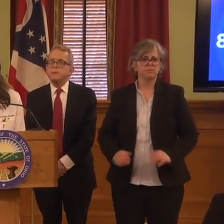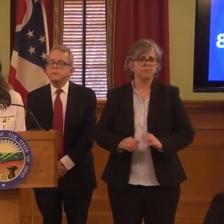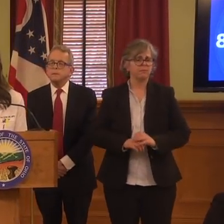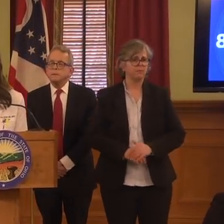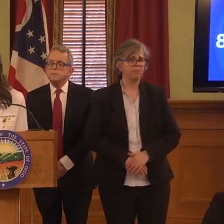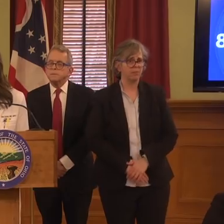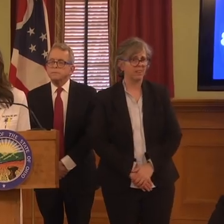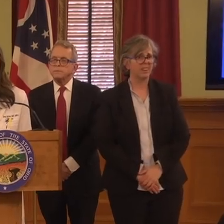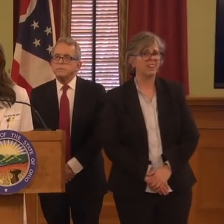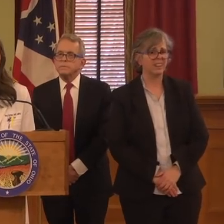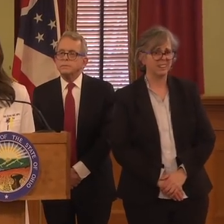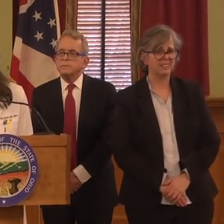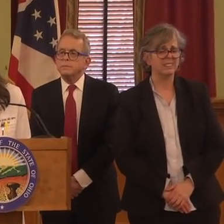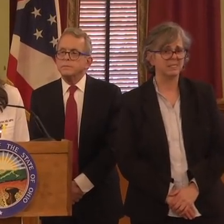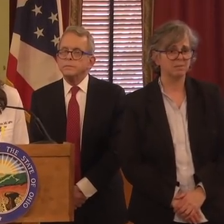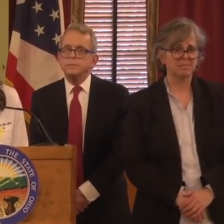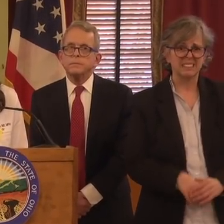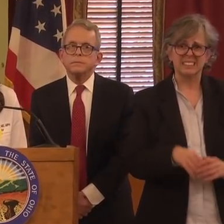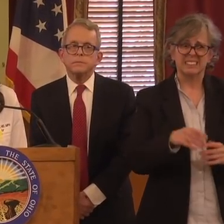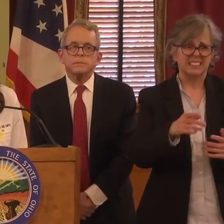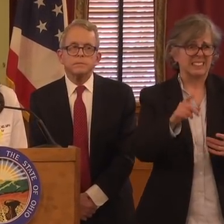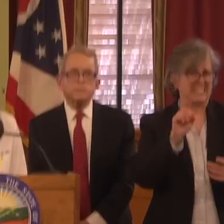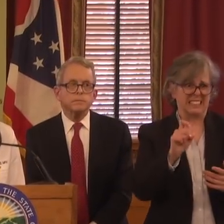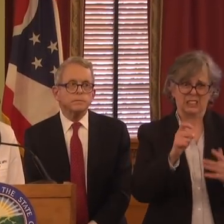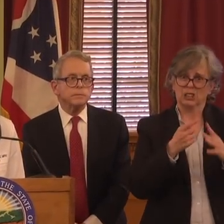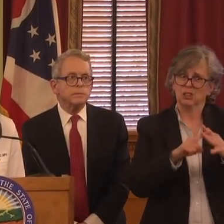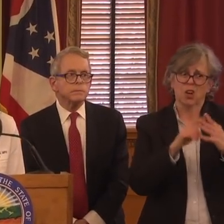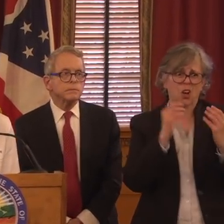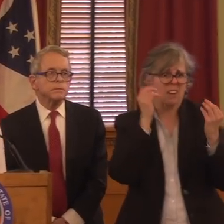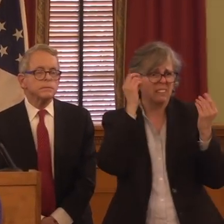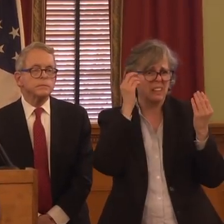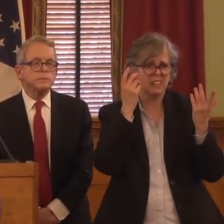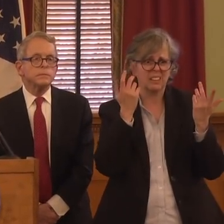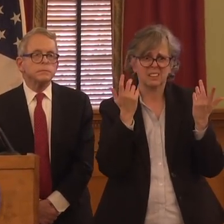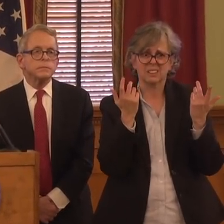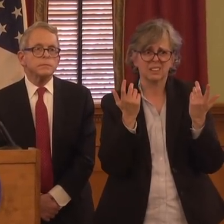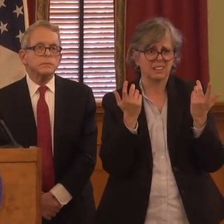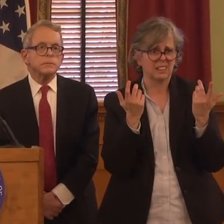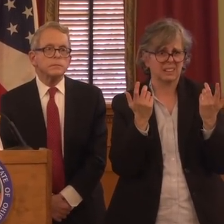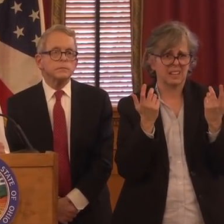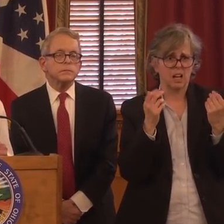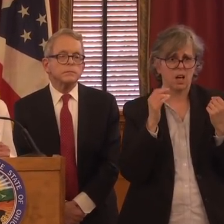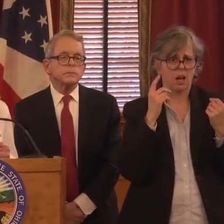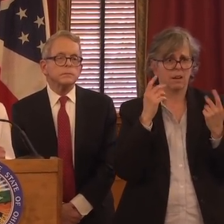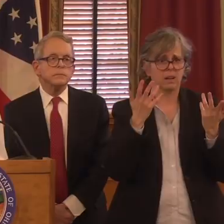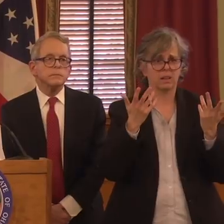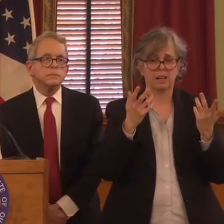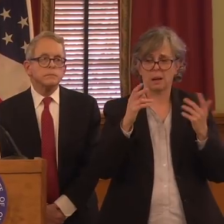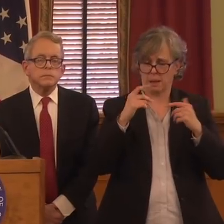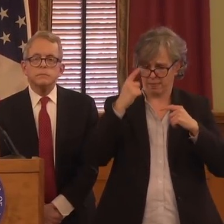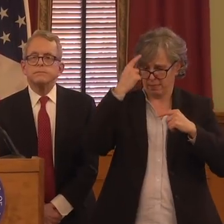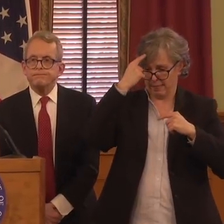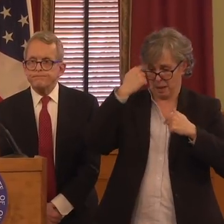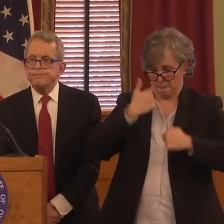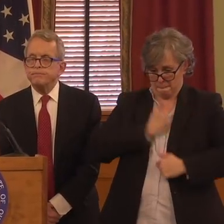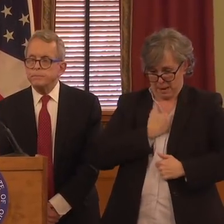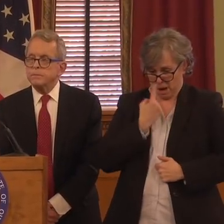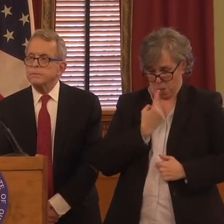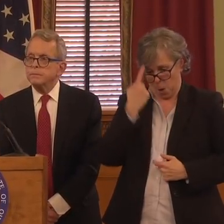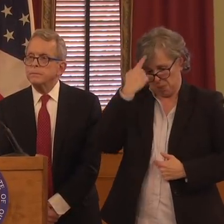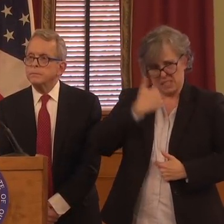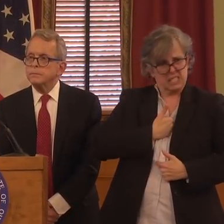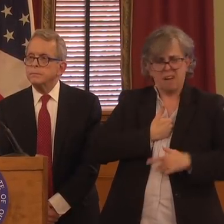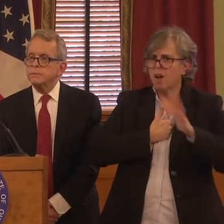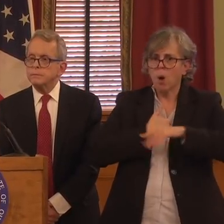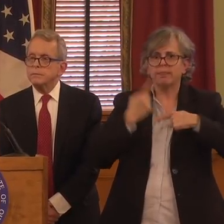I think we need to begin to think about our households and not just ourselves as individuals. Dr.